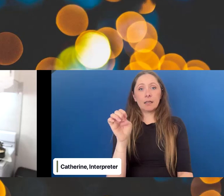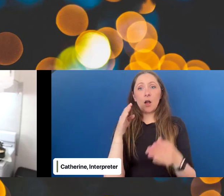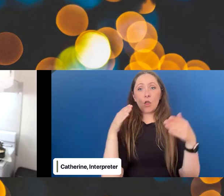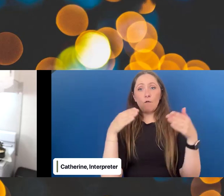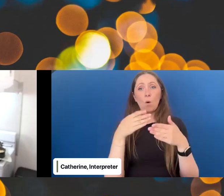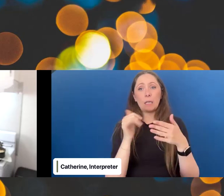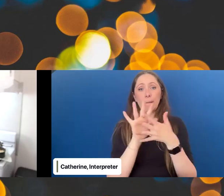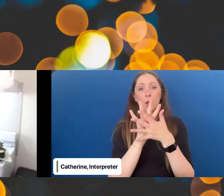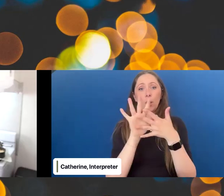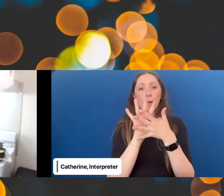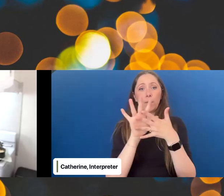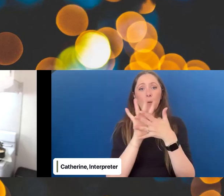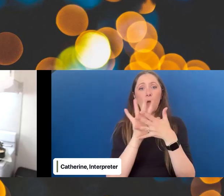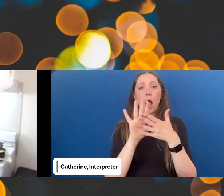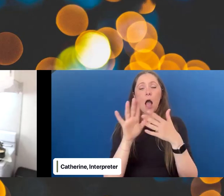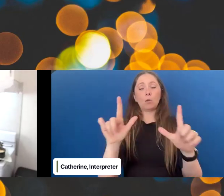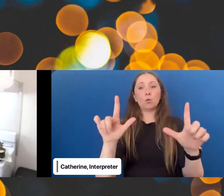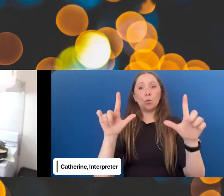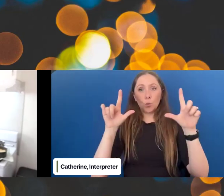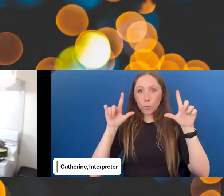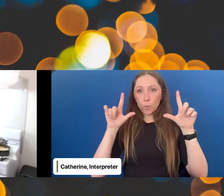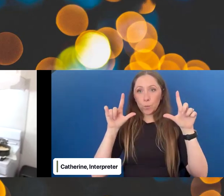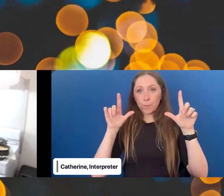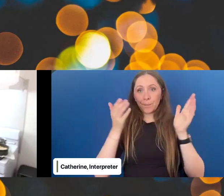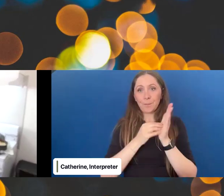Here, I'll zoom in and focus again.